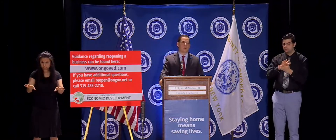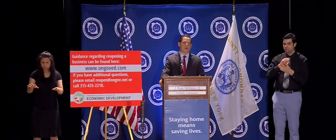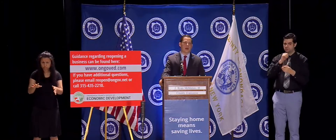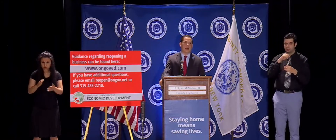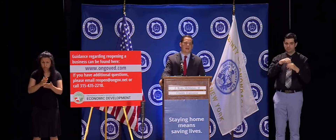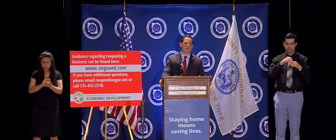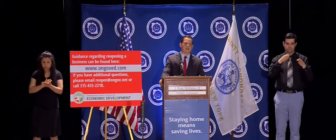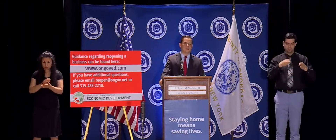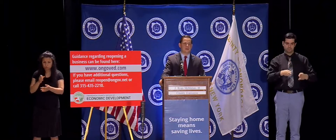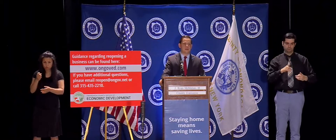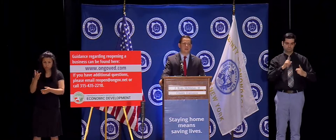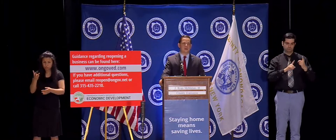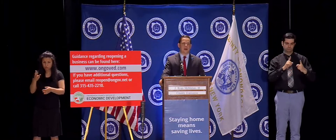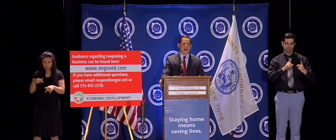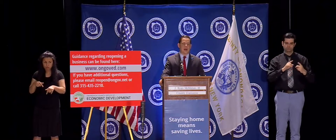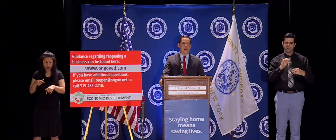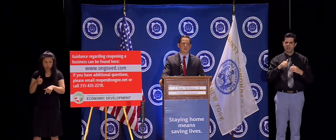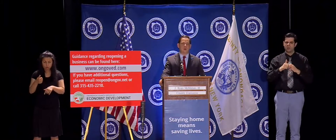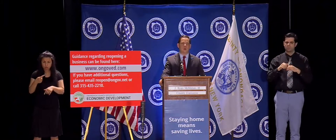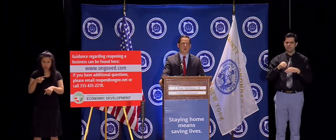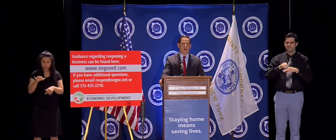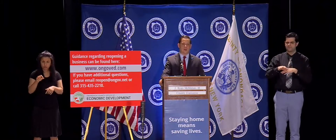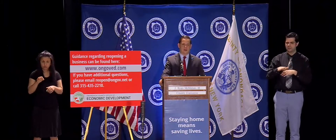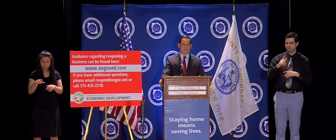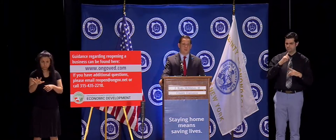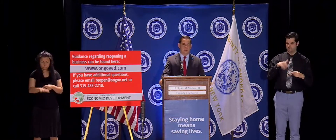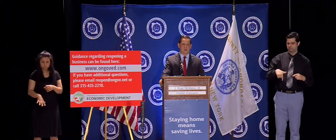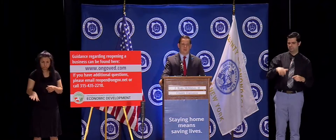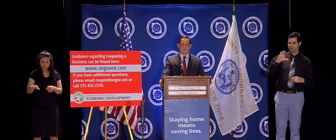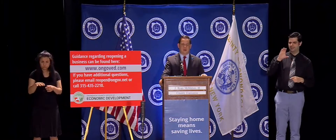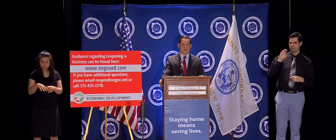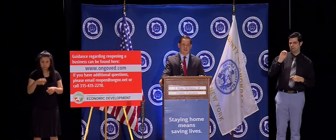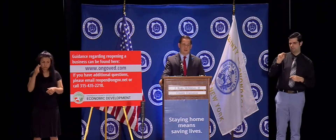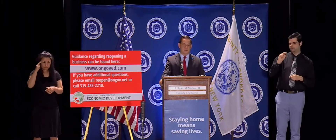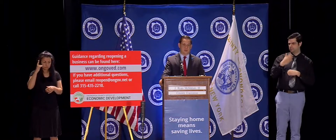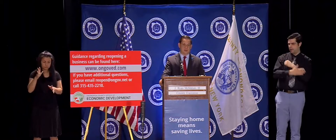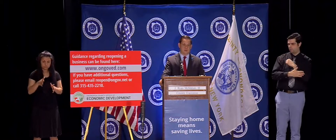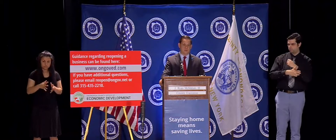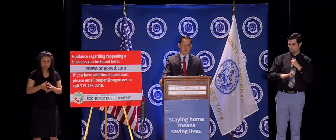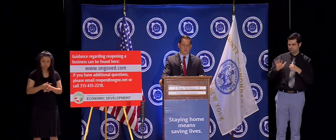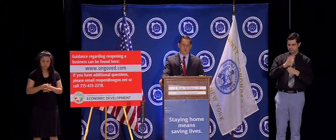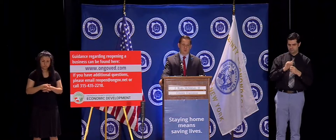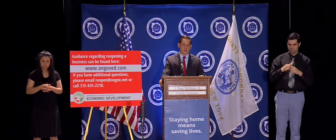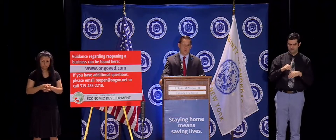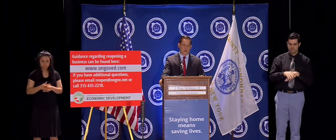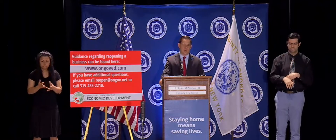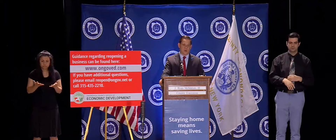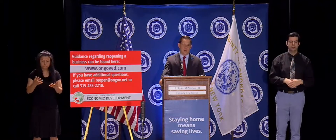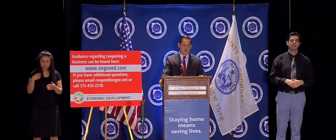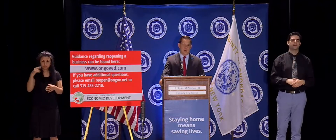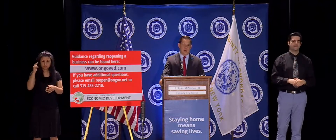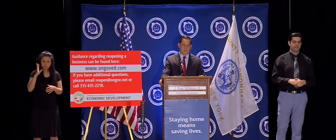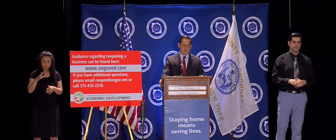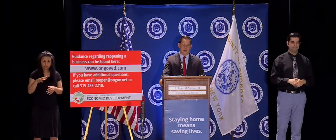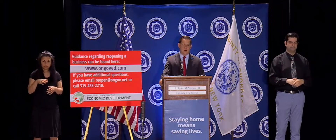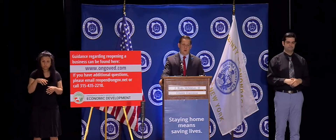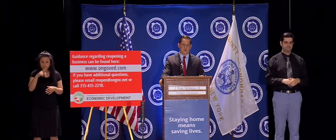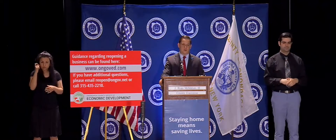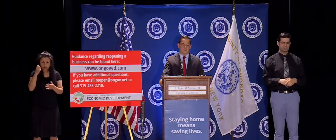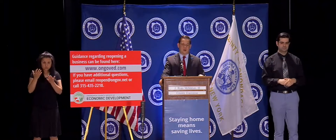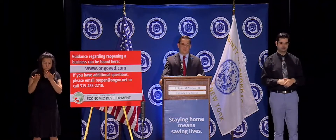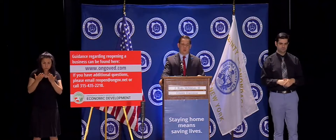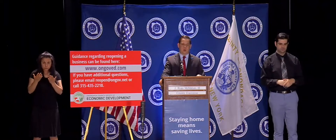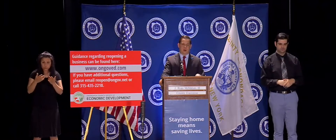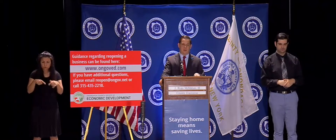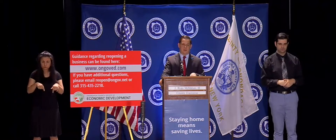So I don't know how that affects it. I mean, summer school. And I know that